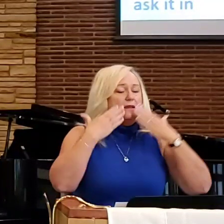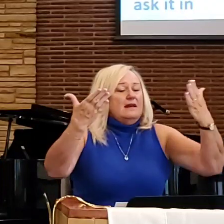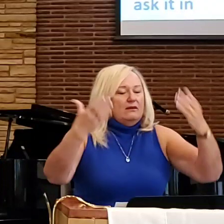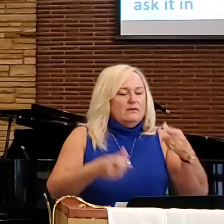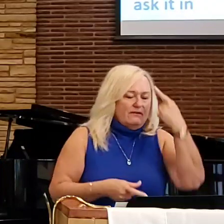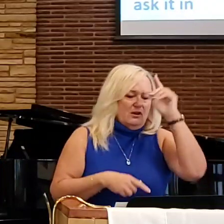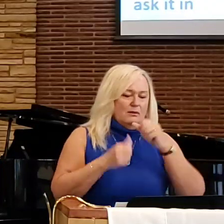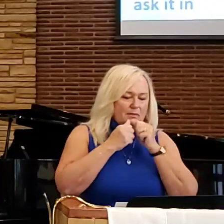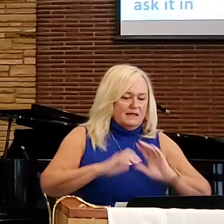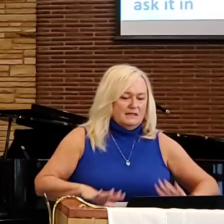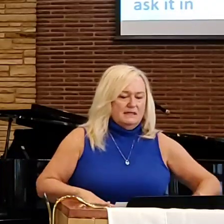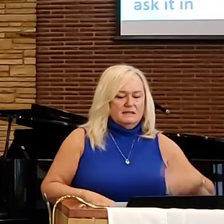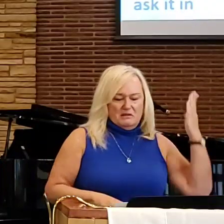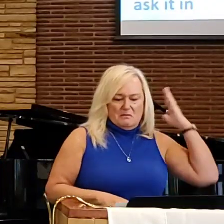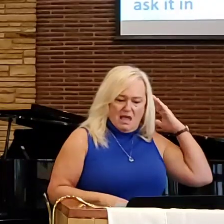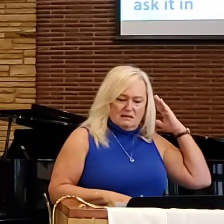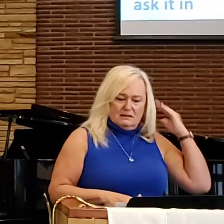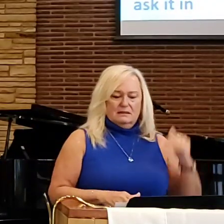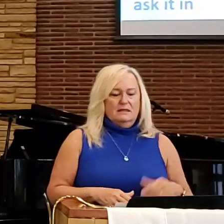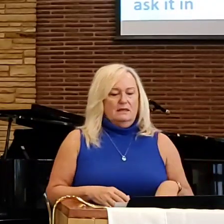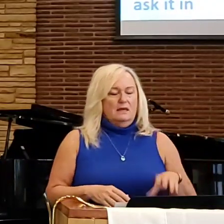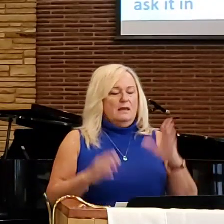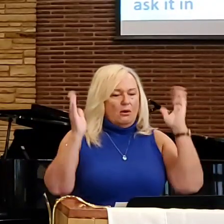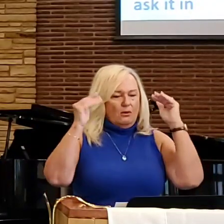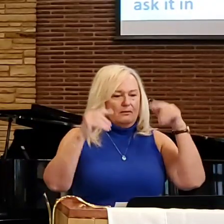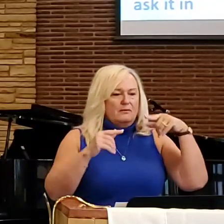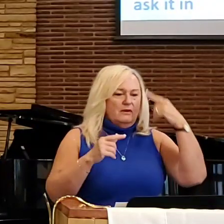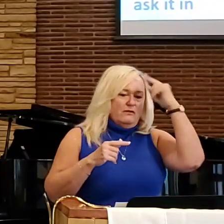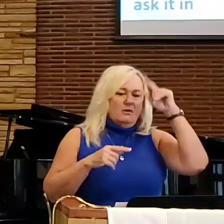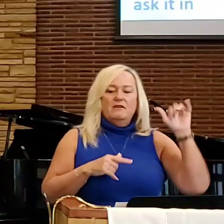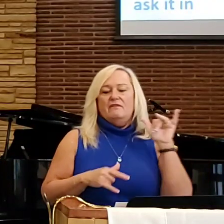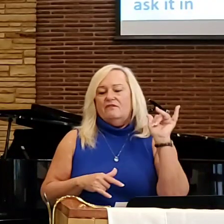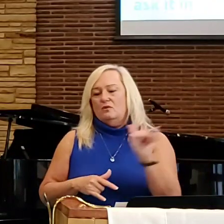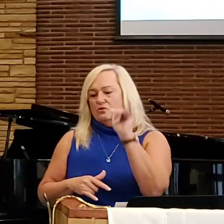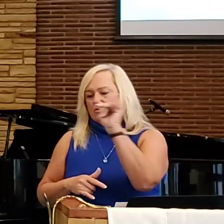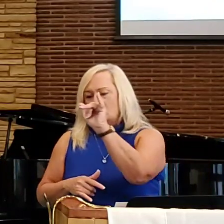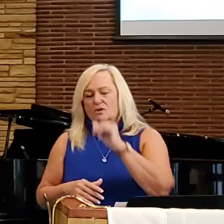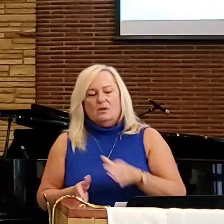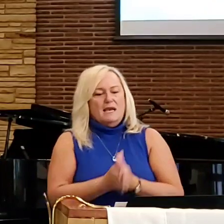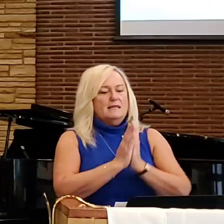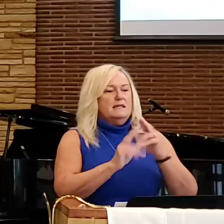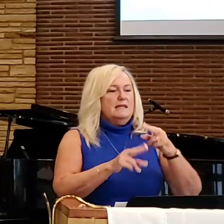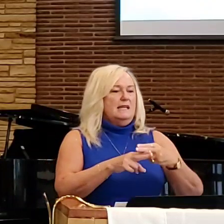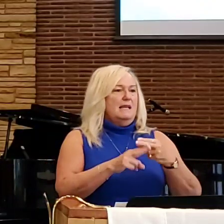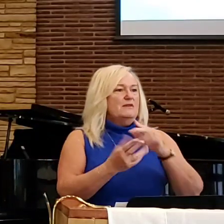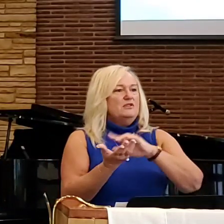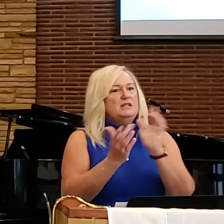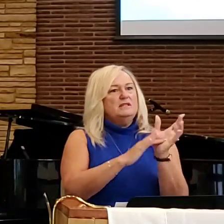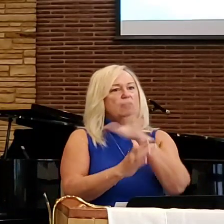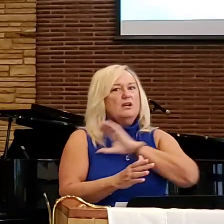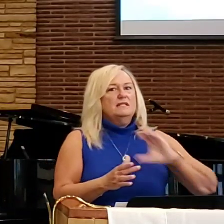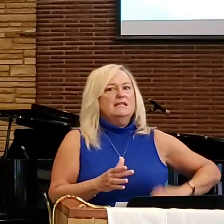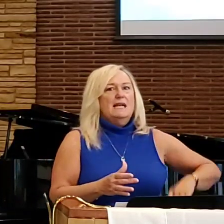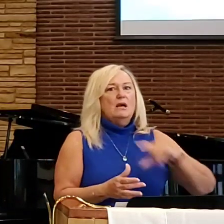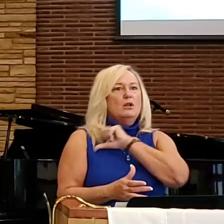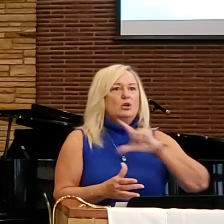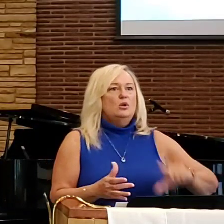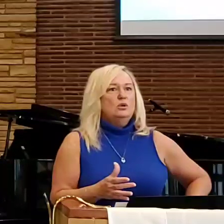your blessings of the past and hope for the future, as we ask it in the name of Jesus Christ our